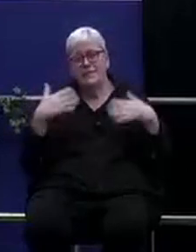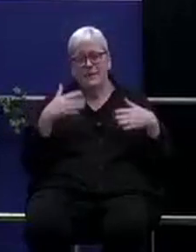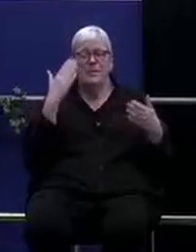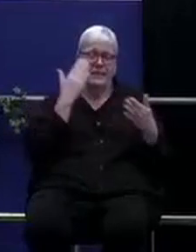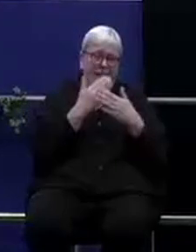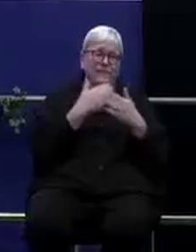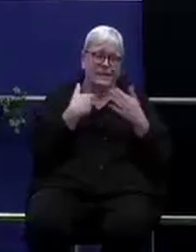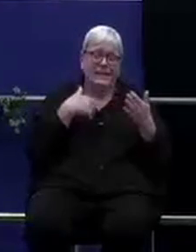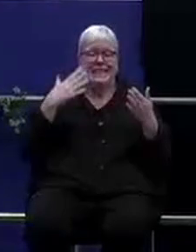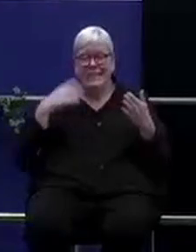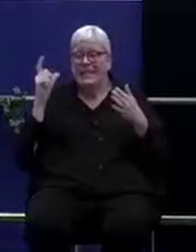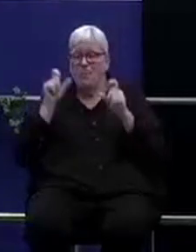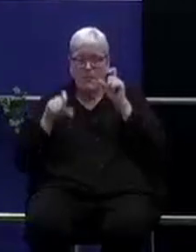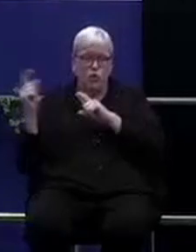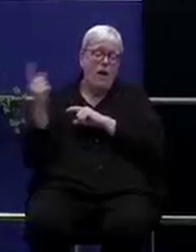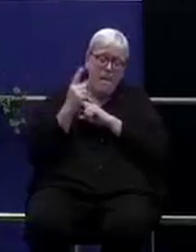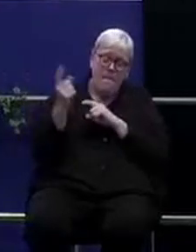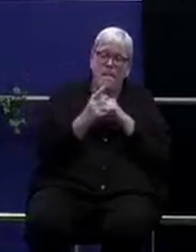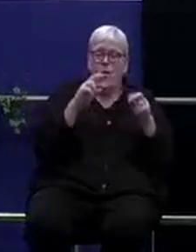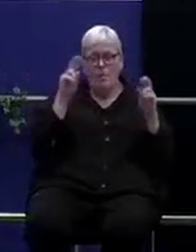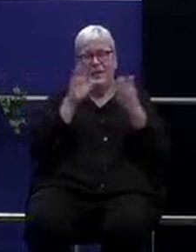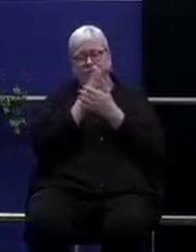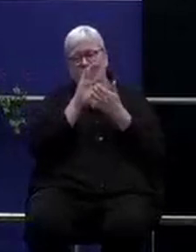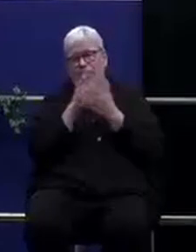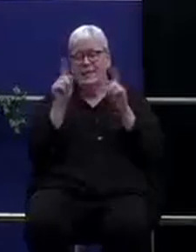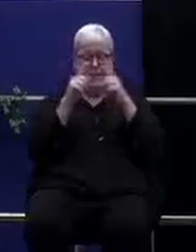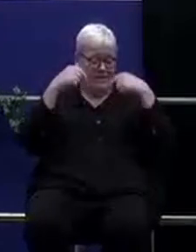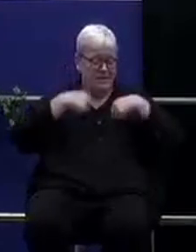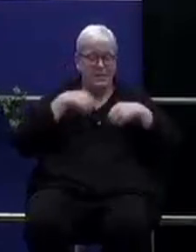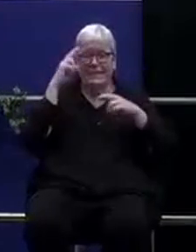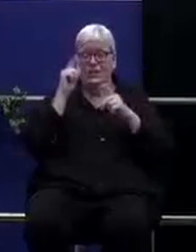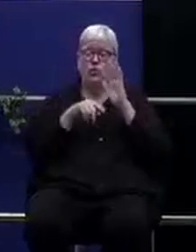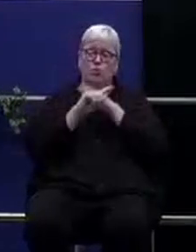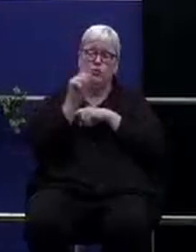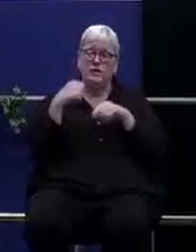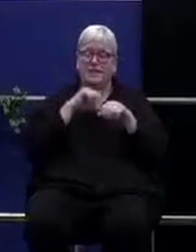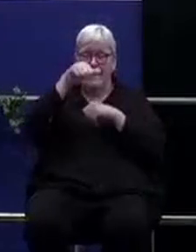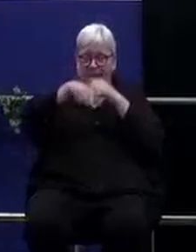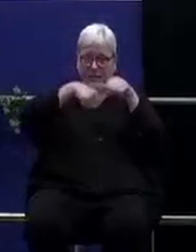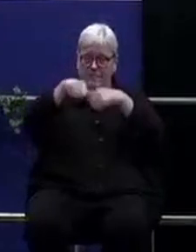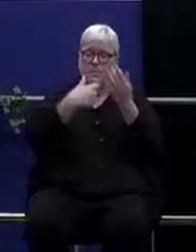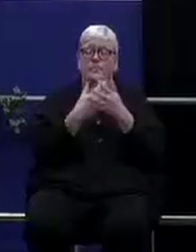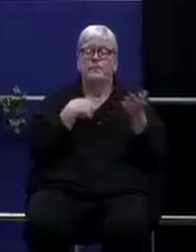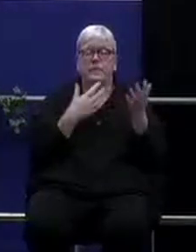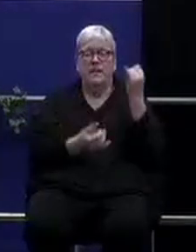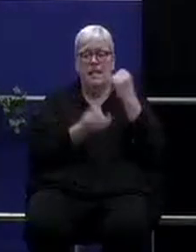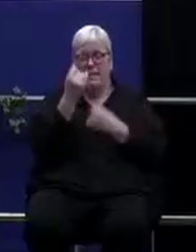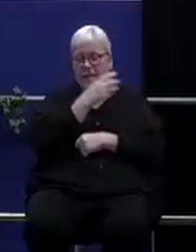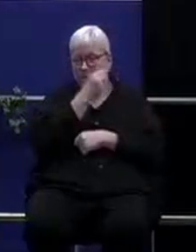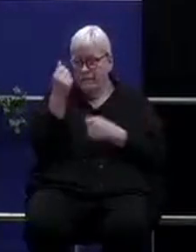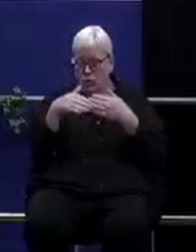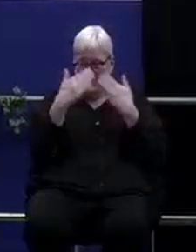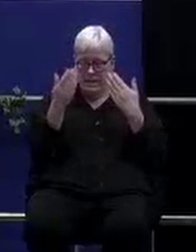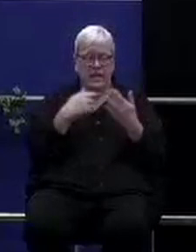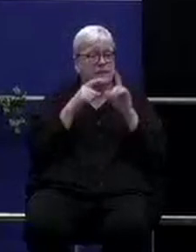and seats. So hope you enjoyed yourself as much as I have. Hope to see you over the next remaining days of the festival. You can follow the